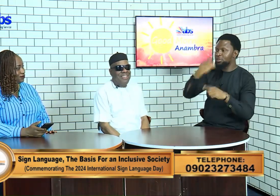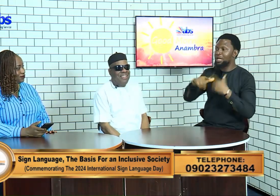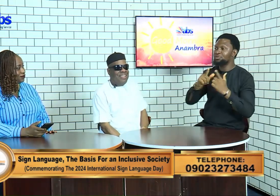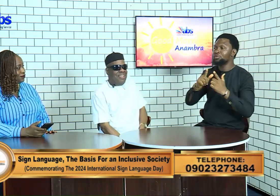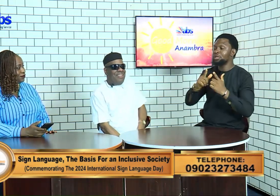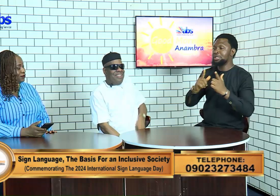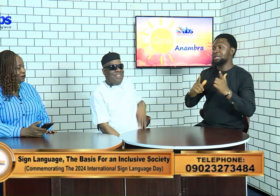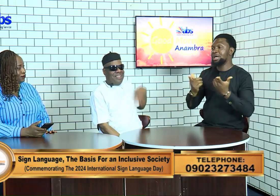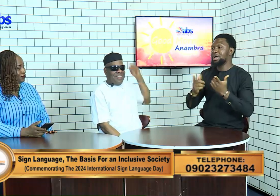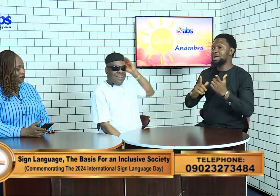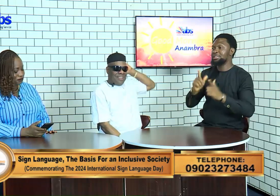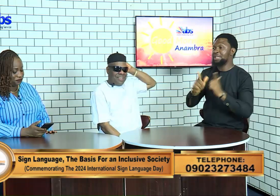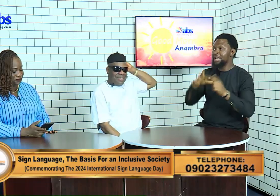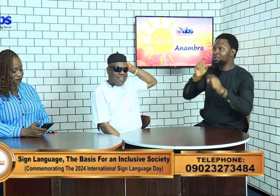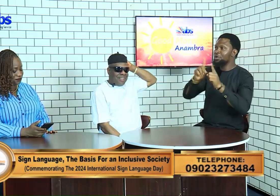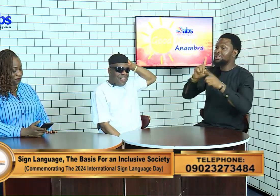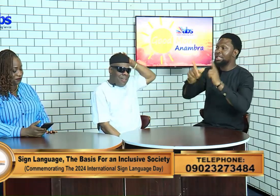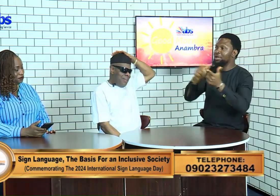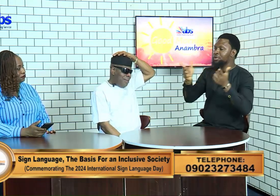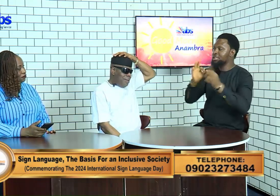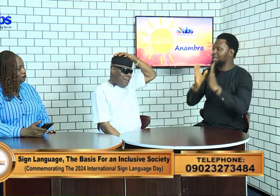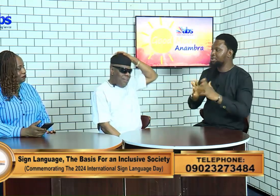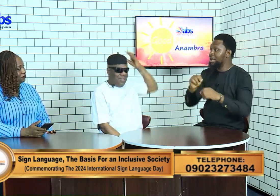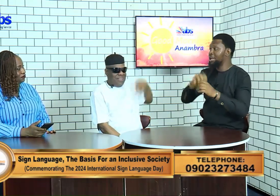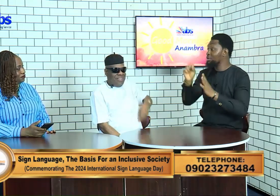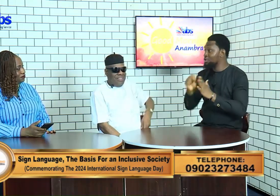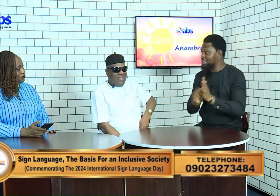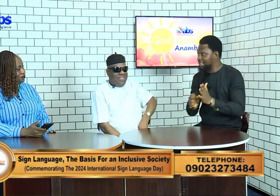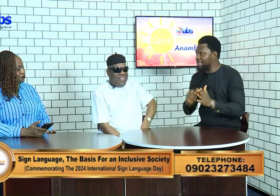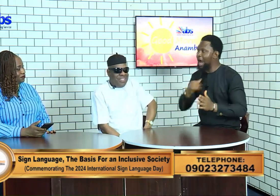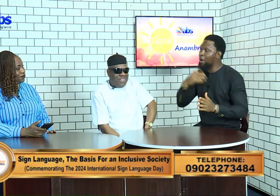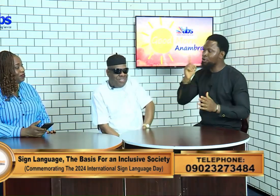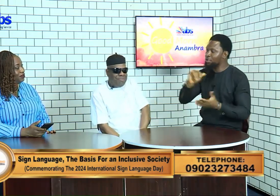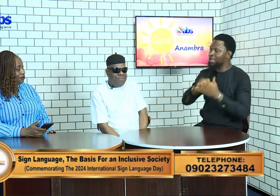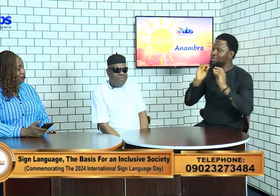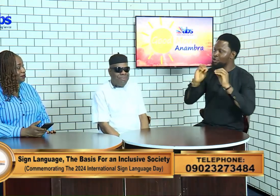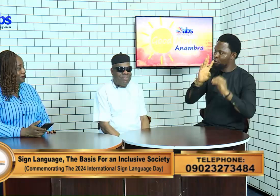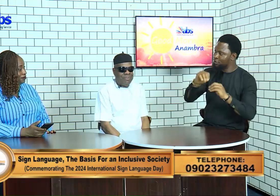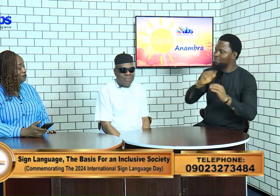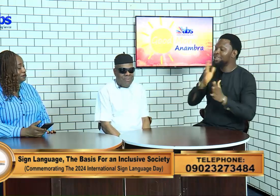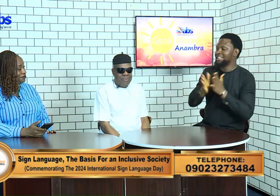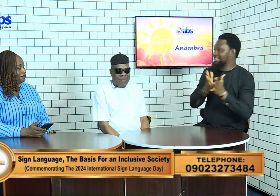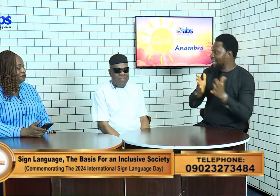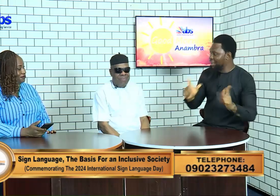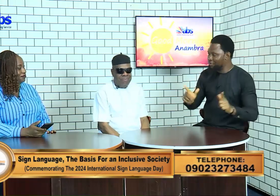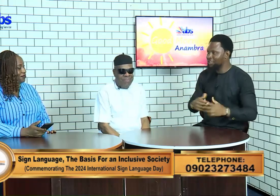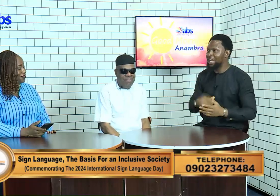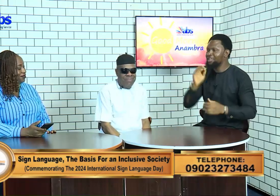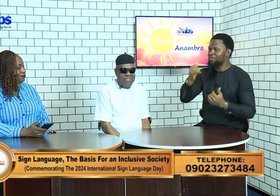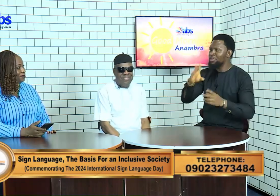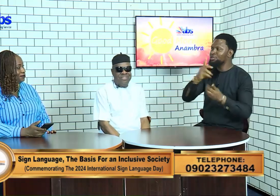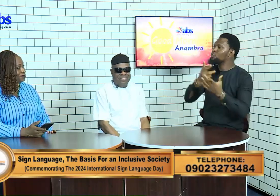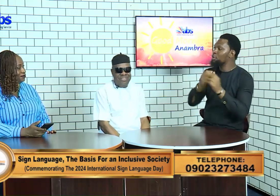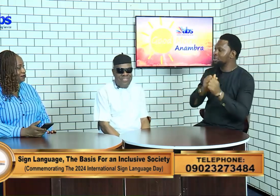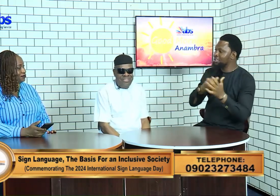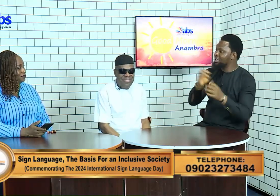knows how to sign. He's also a sign language interpreter in Enugu State. I was one that taught him the sign language. Okay. And of